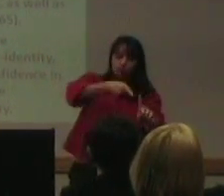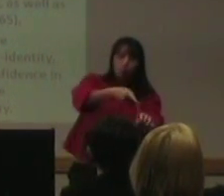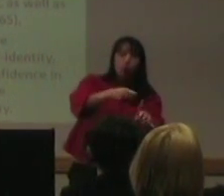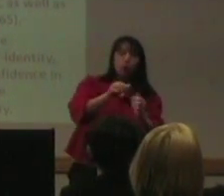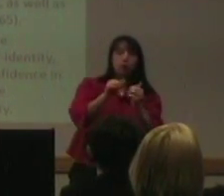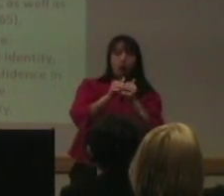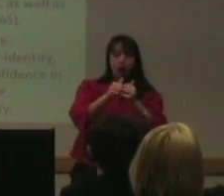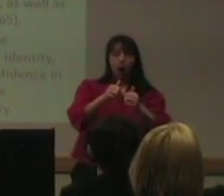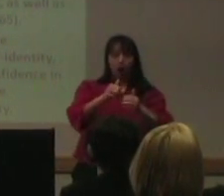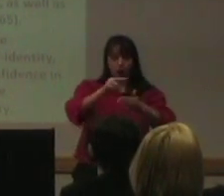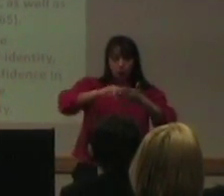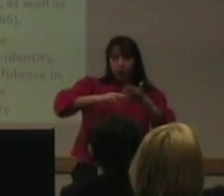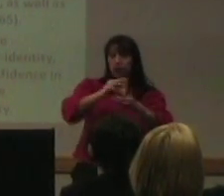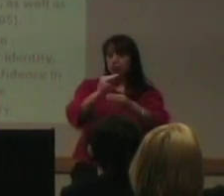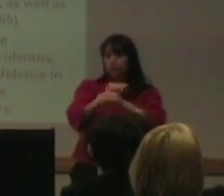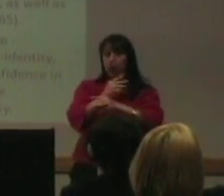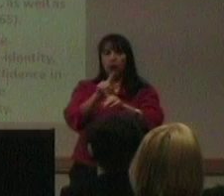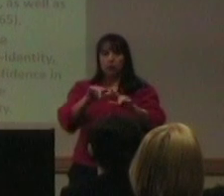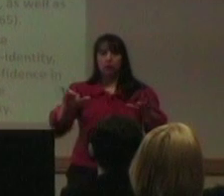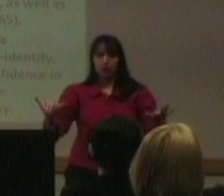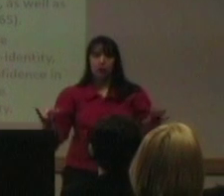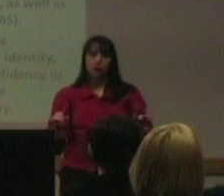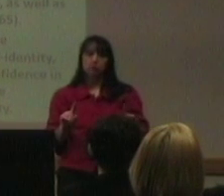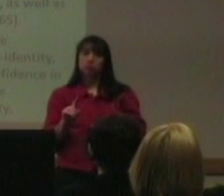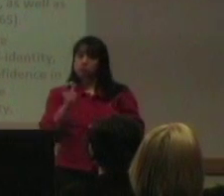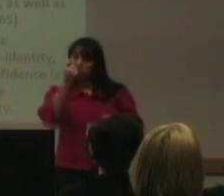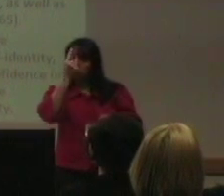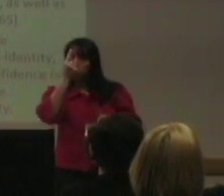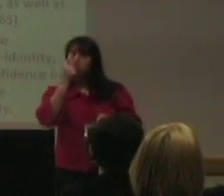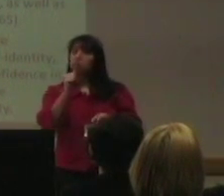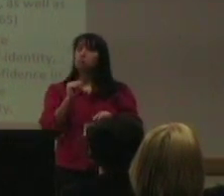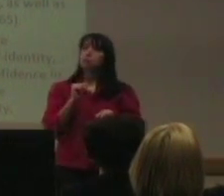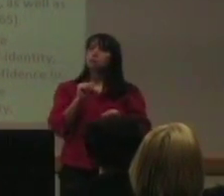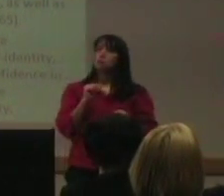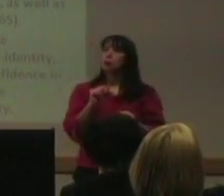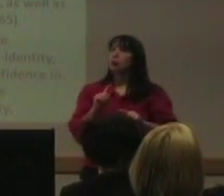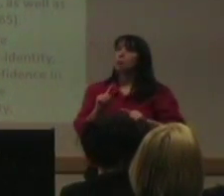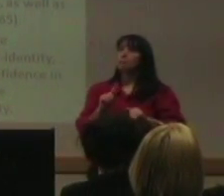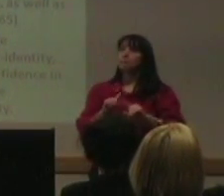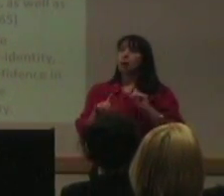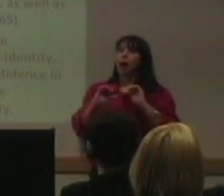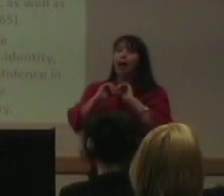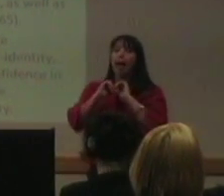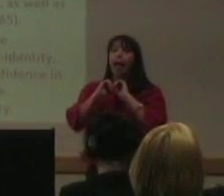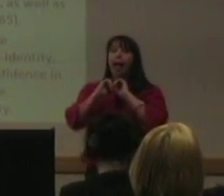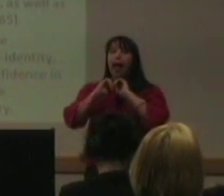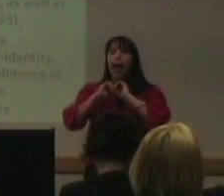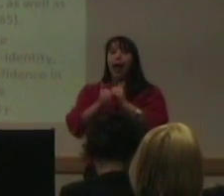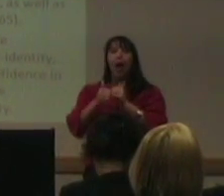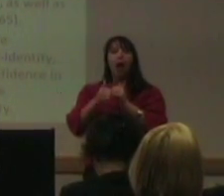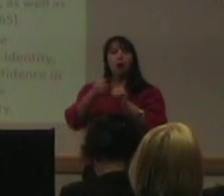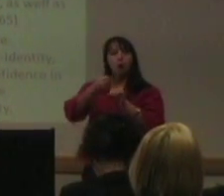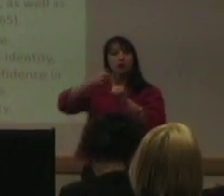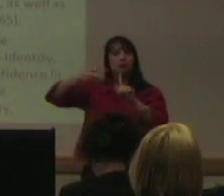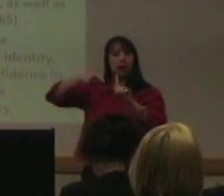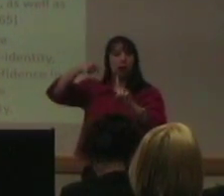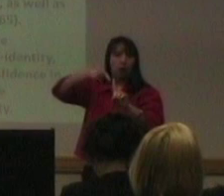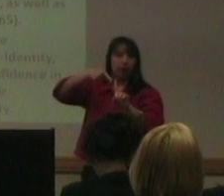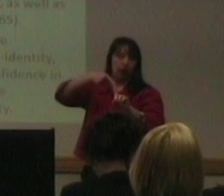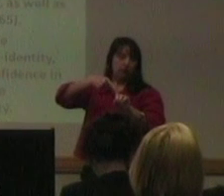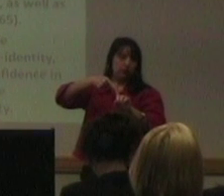their knowledge in general. And again, like I said, it will enhance their math and English